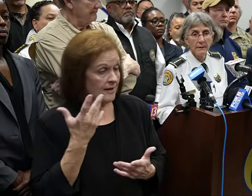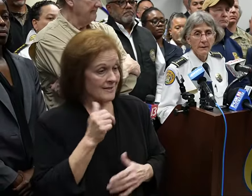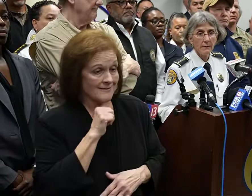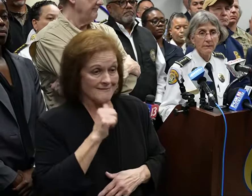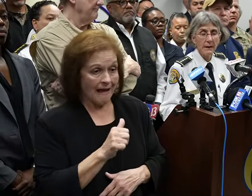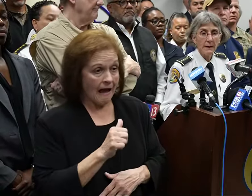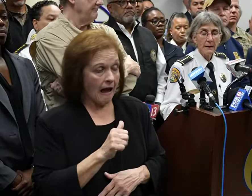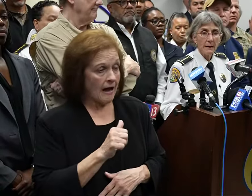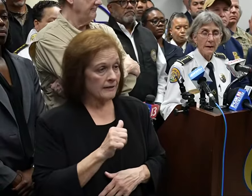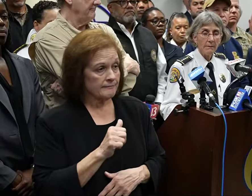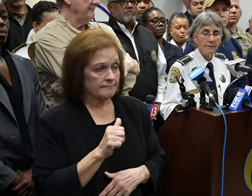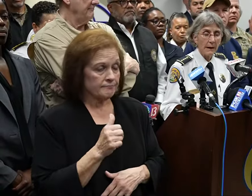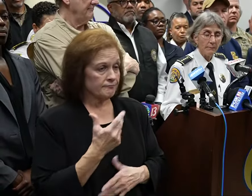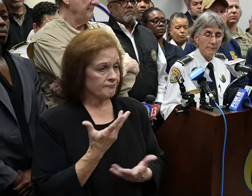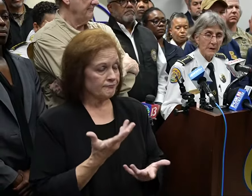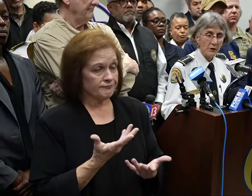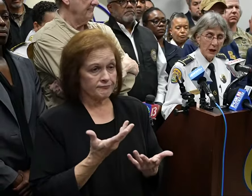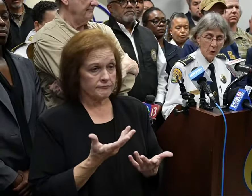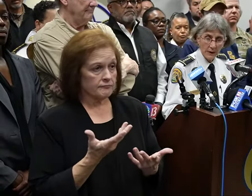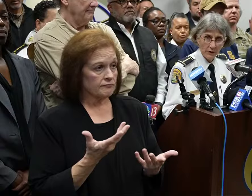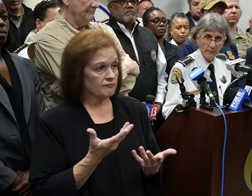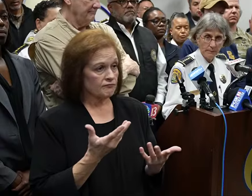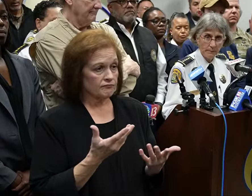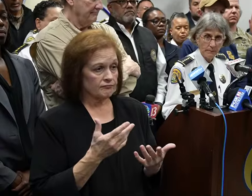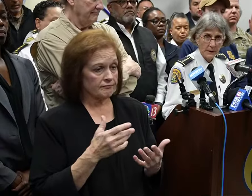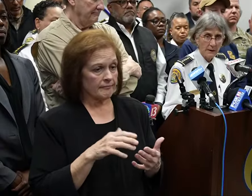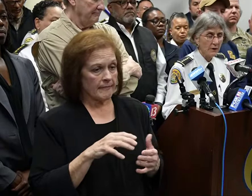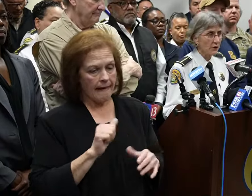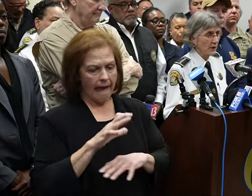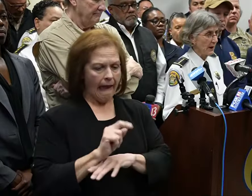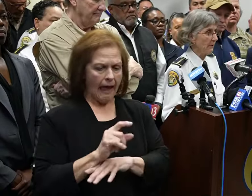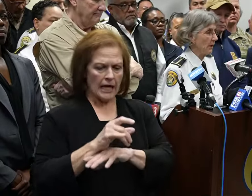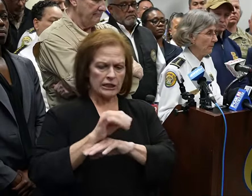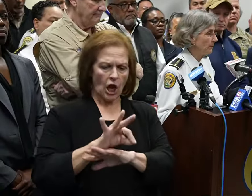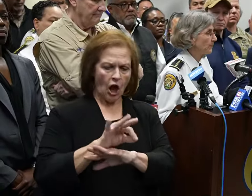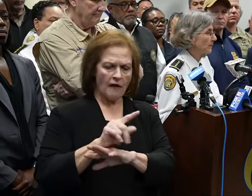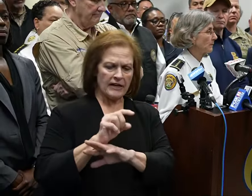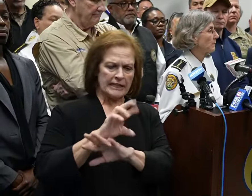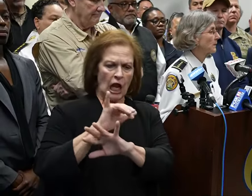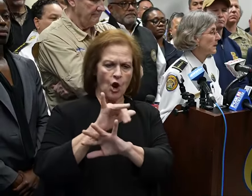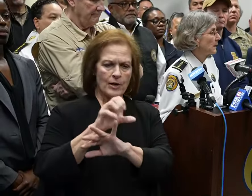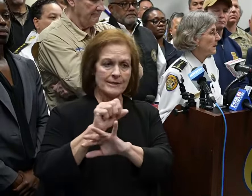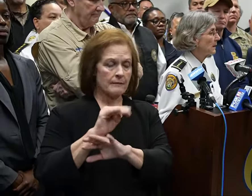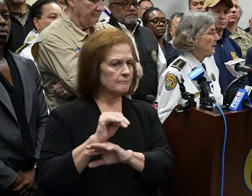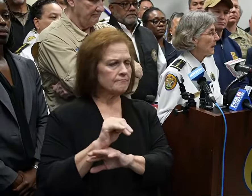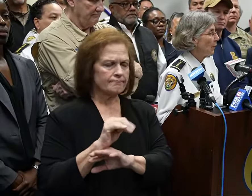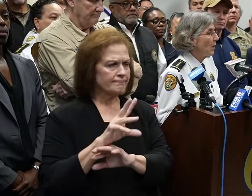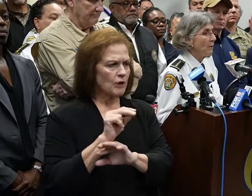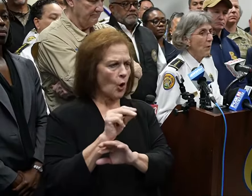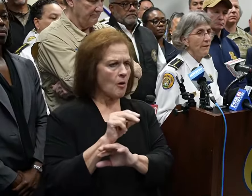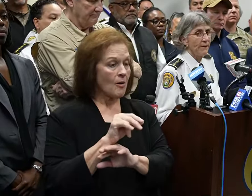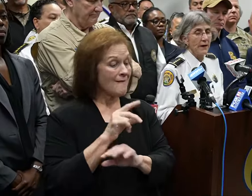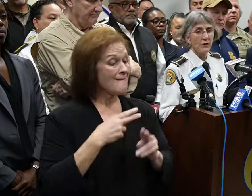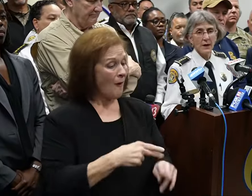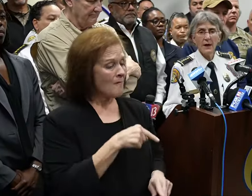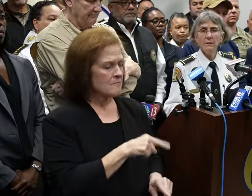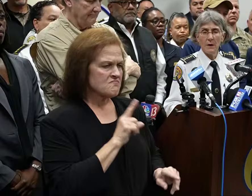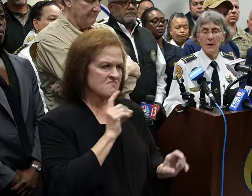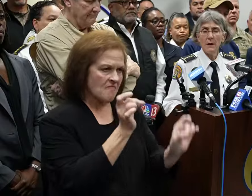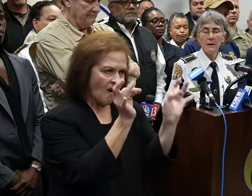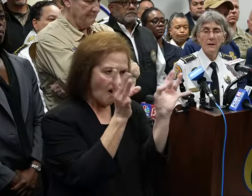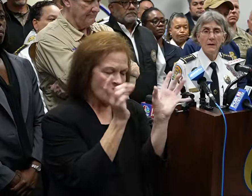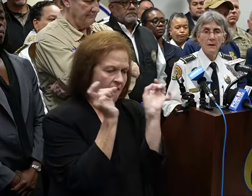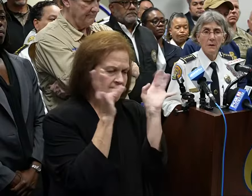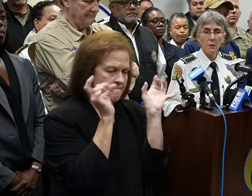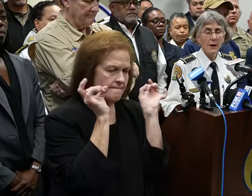act of terrorism. This is evil. And when we face